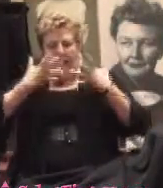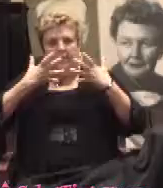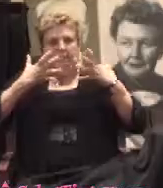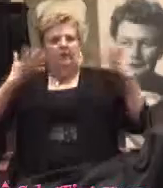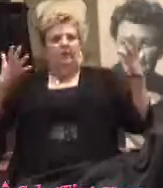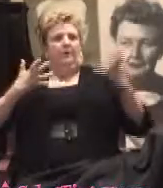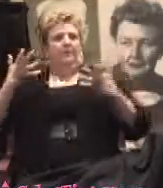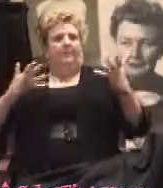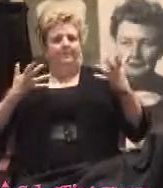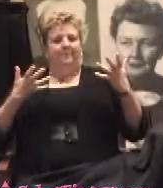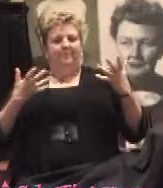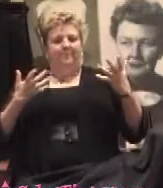had to pick up line number 2.